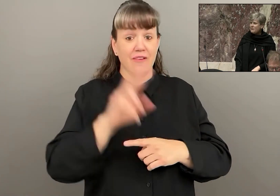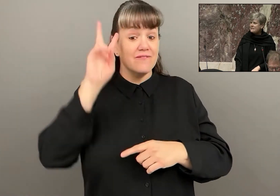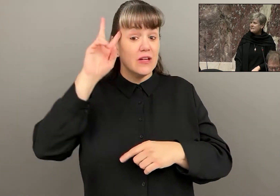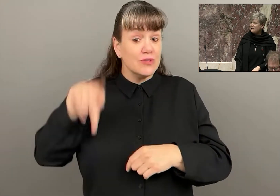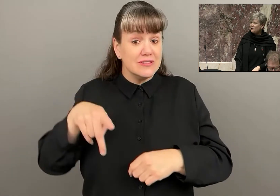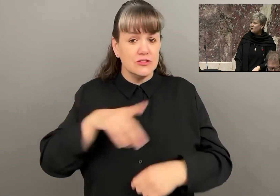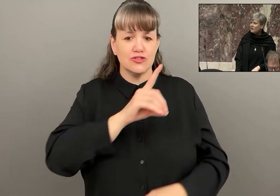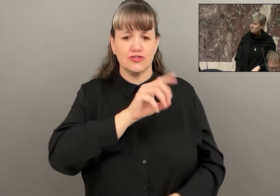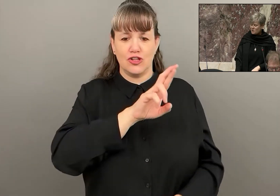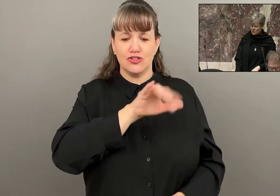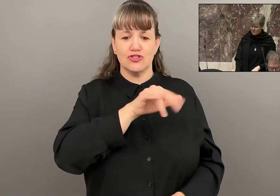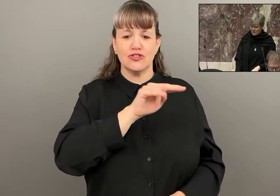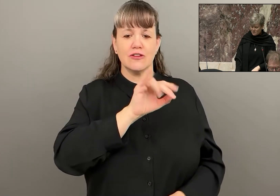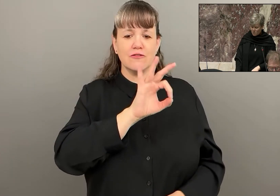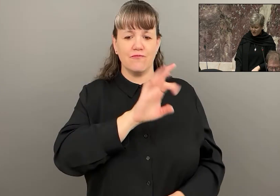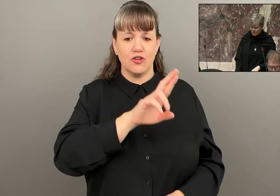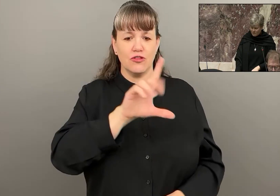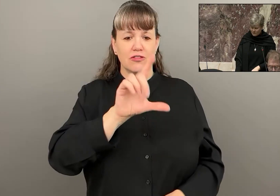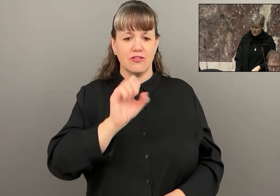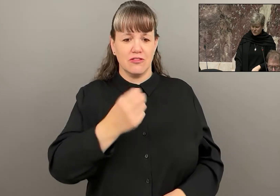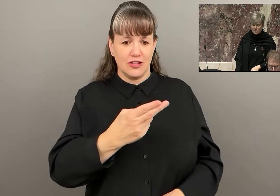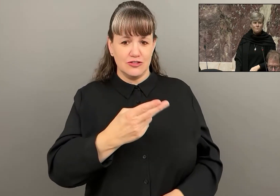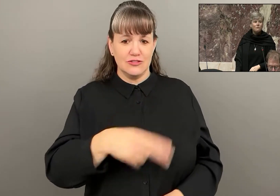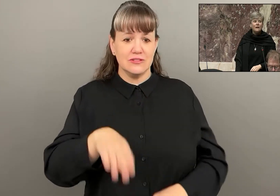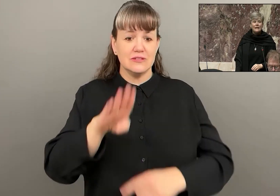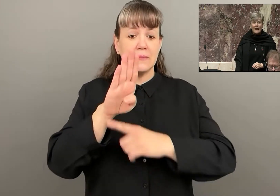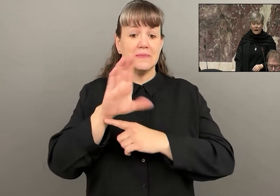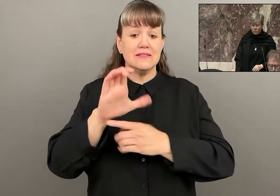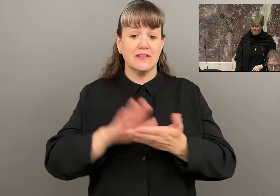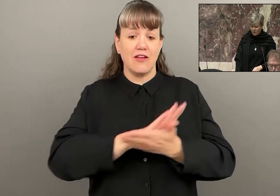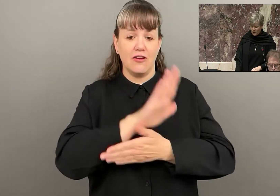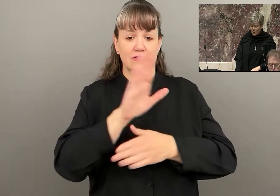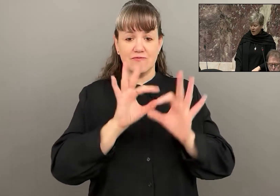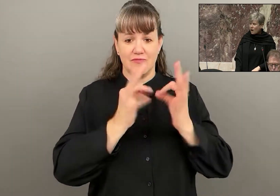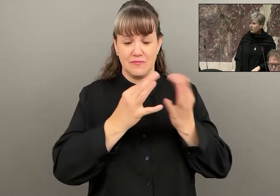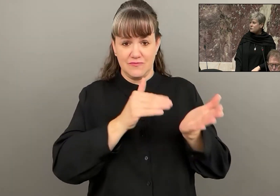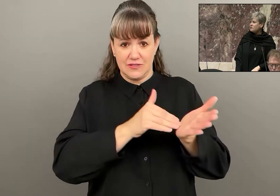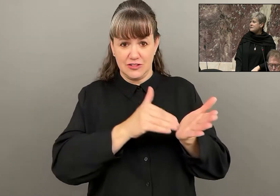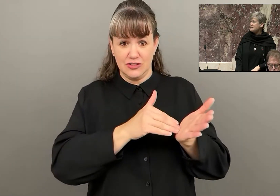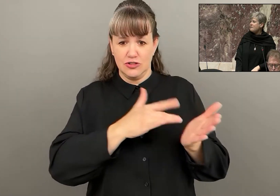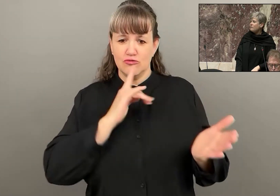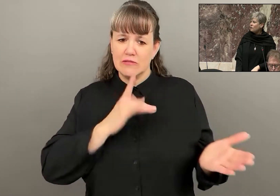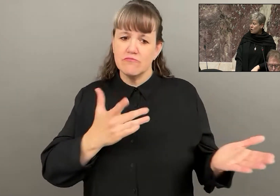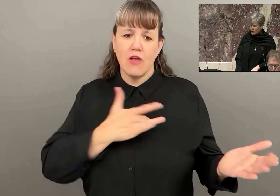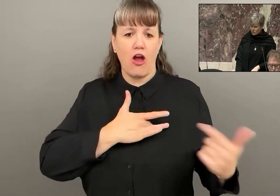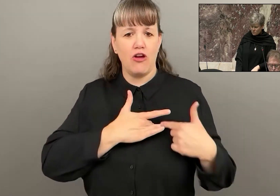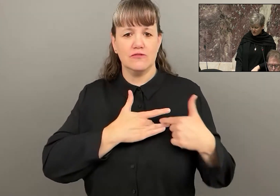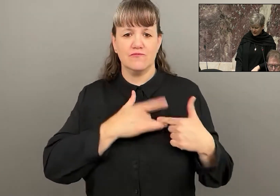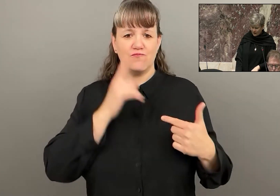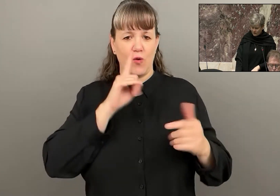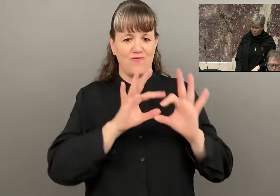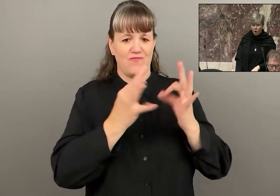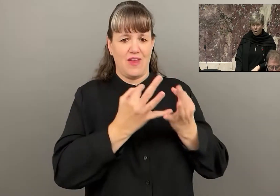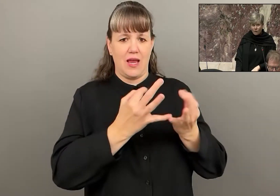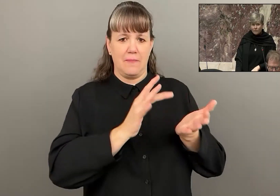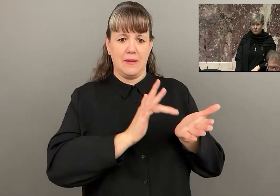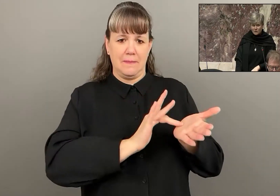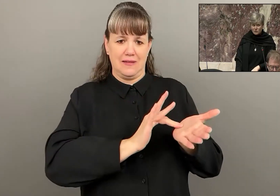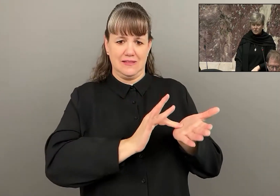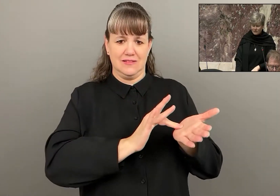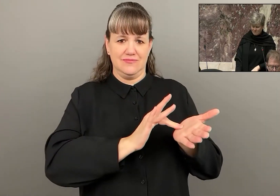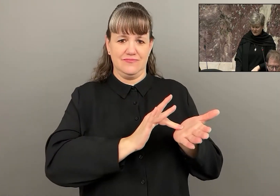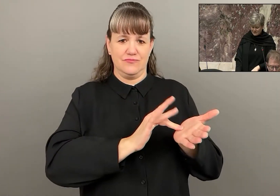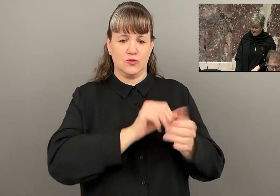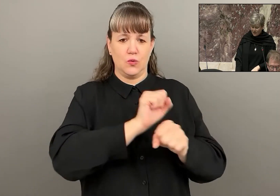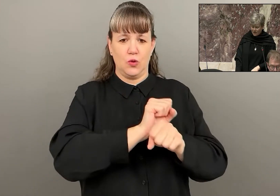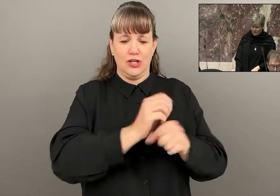family medicine here in British Columbia, supporting family physicians and providing equitable, culturally safe, longitudinal care for all